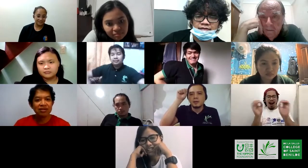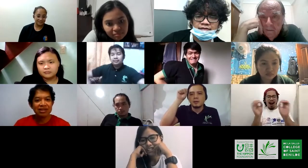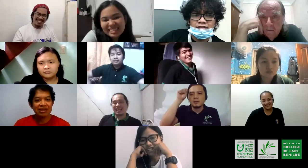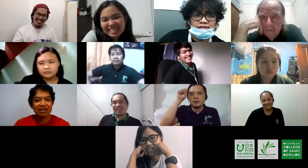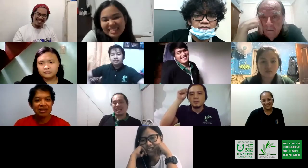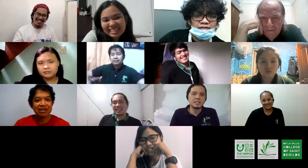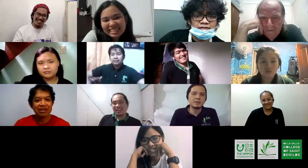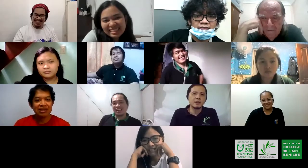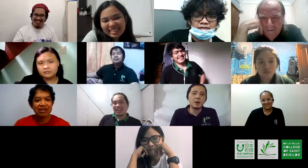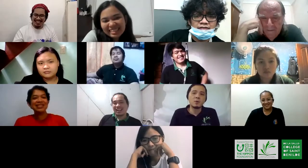Mm-hmm.